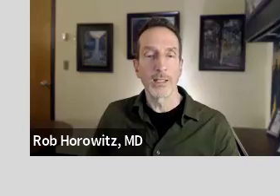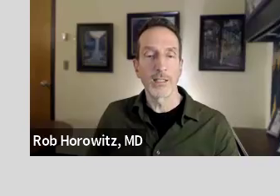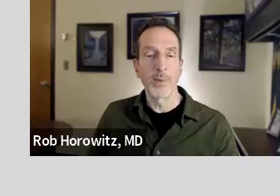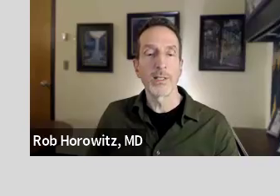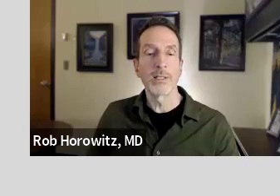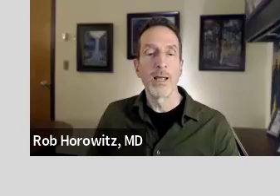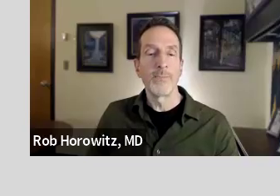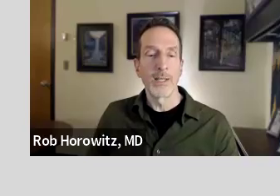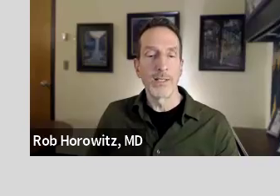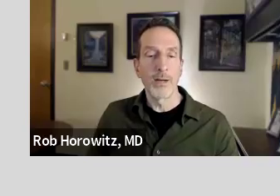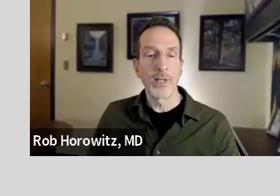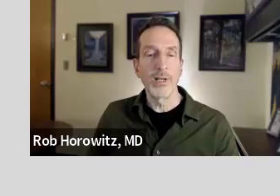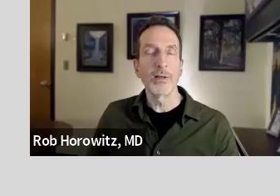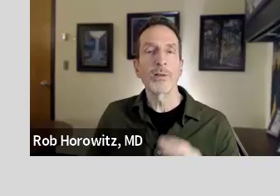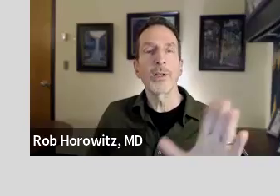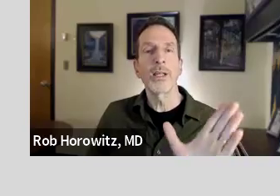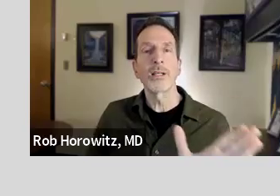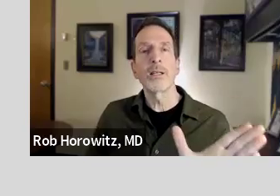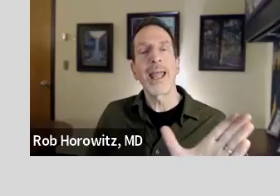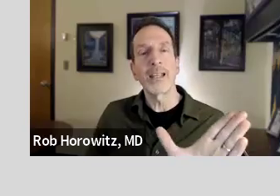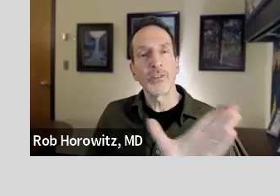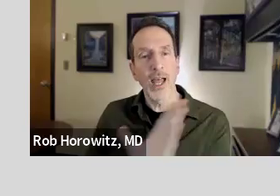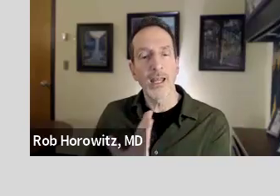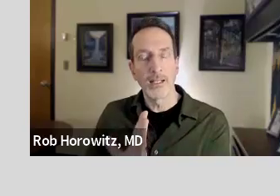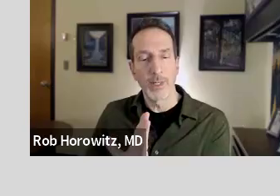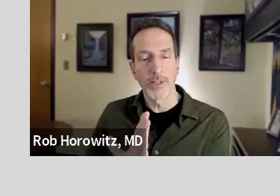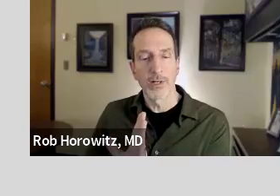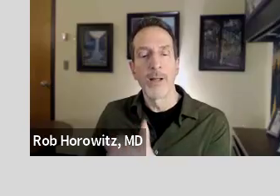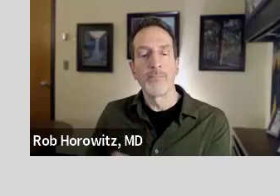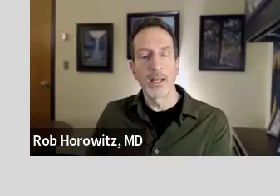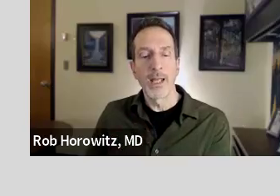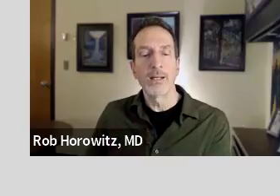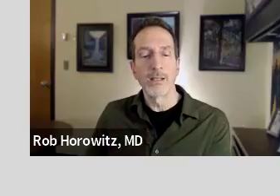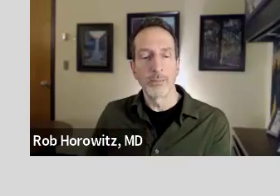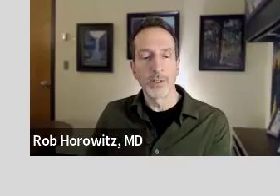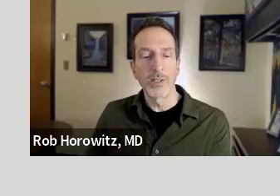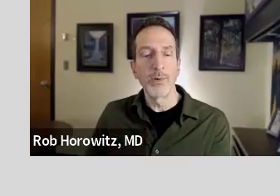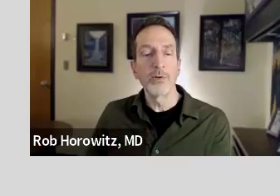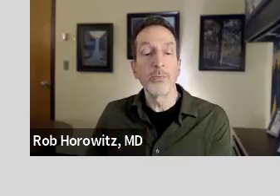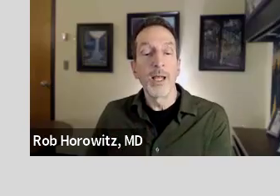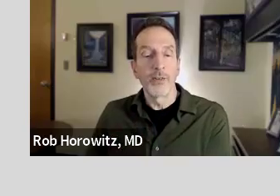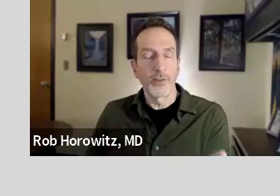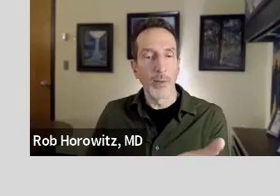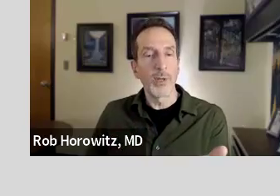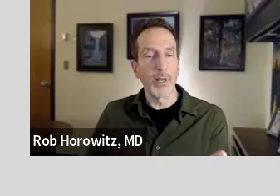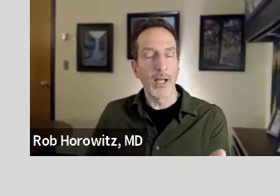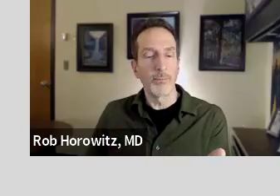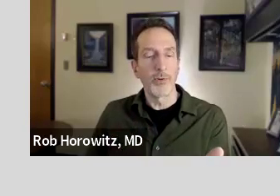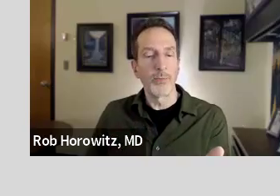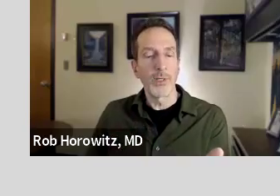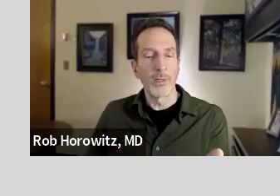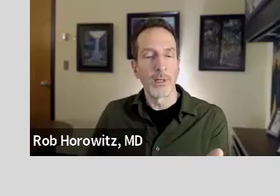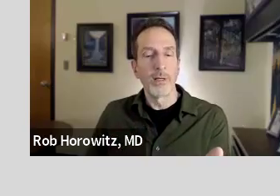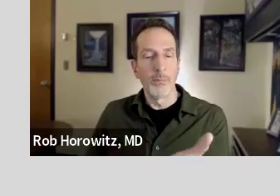immediately and at 6 months. And down here, looking at an anxiety measure. Again, the placebo group, some people